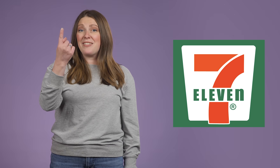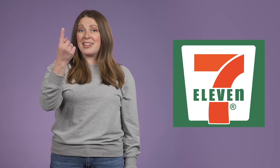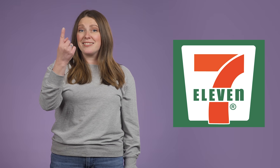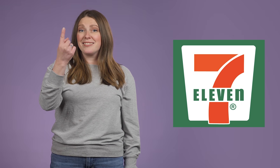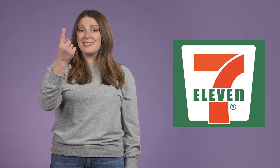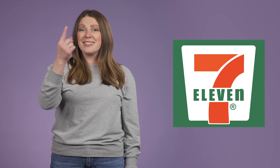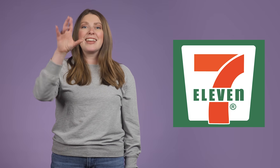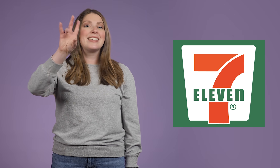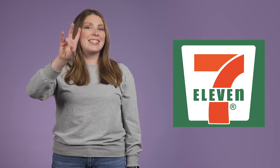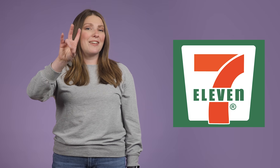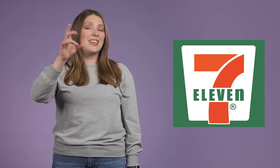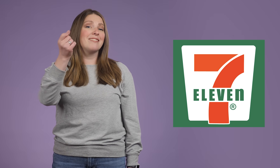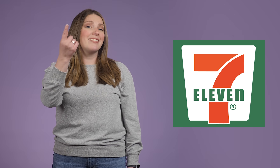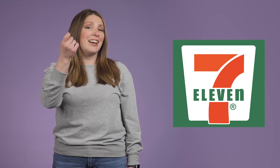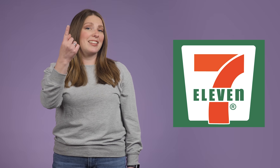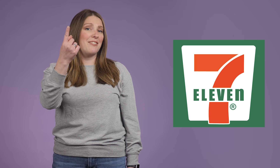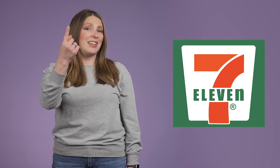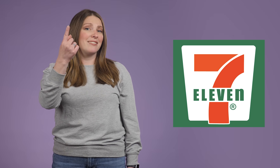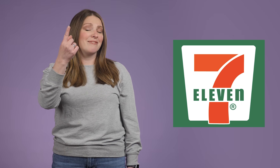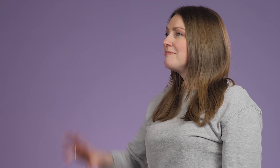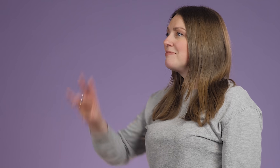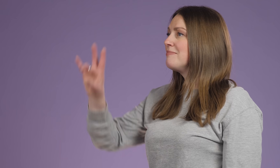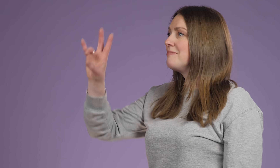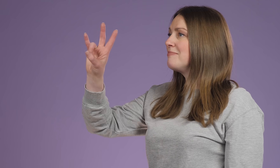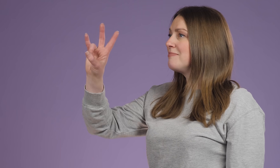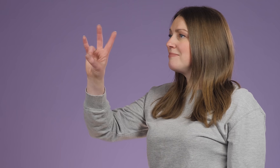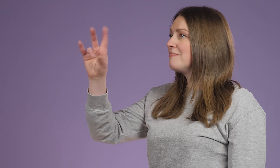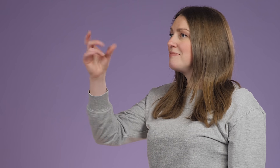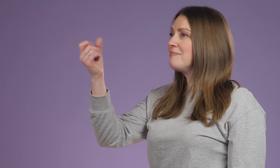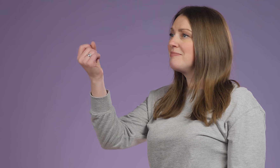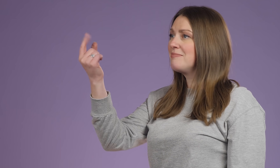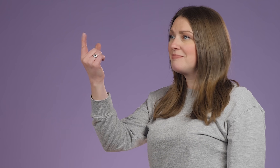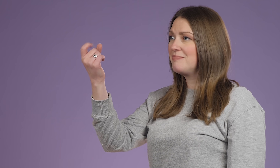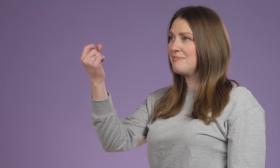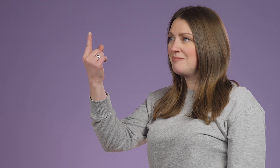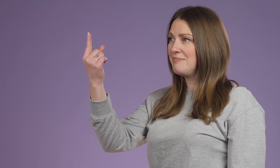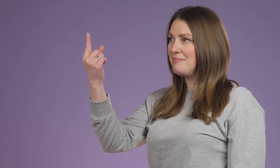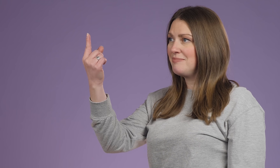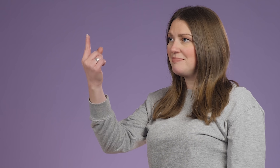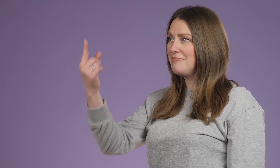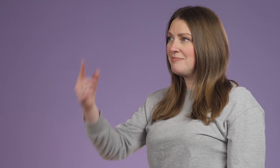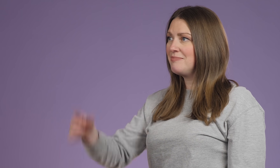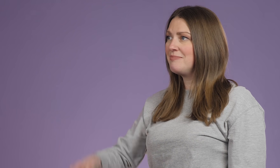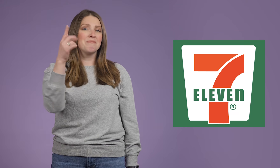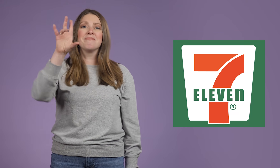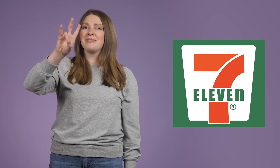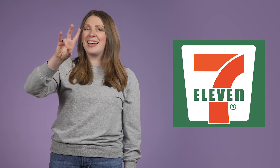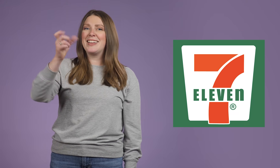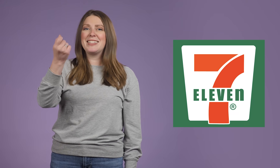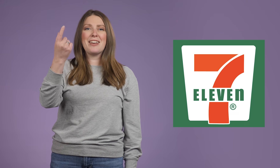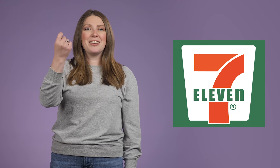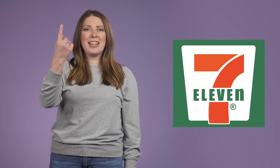7-Eleven. 7-Eleven. The number 7 flipped 11.